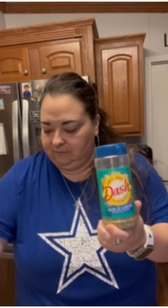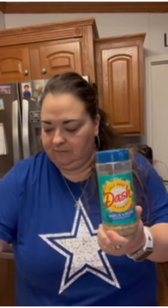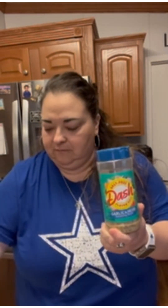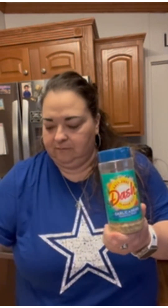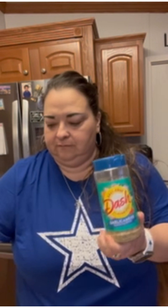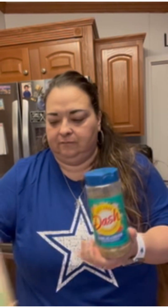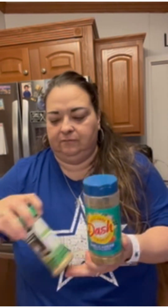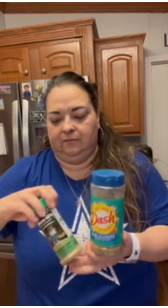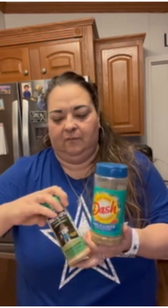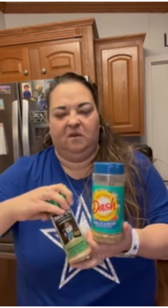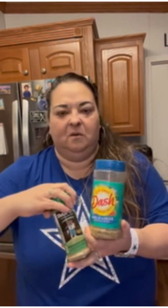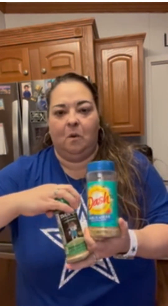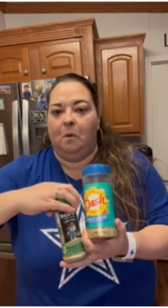Dash.